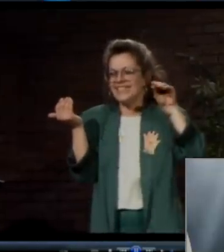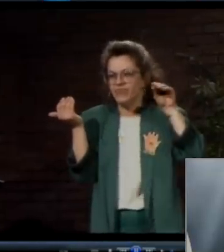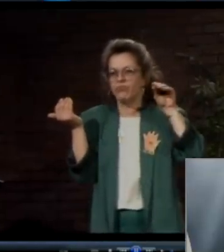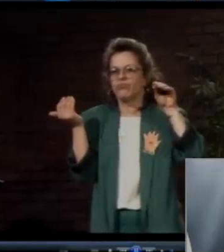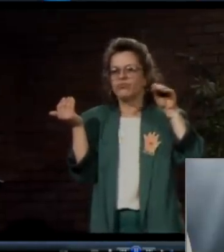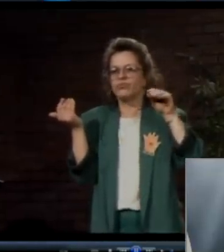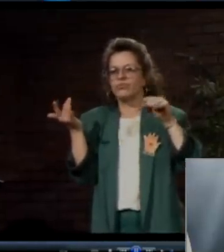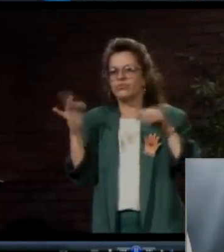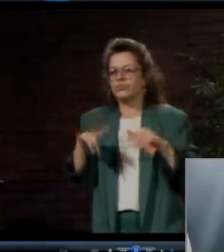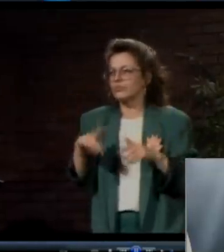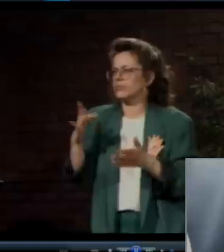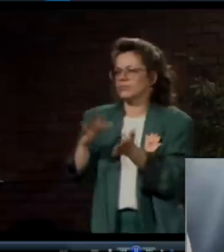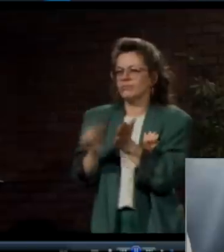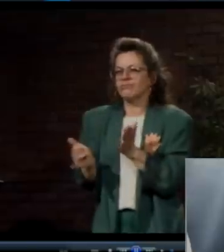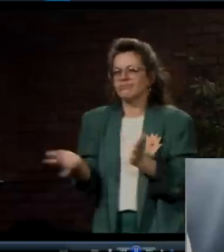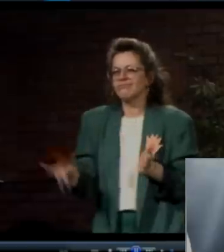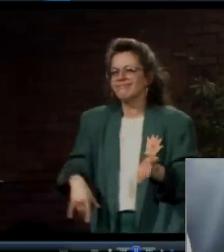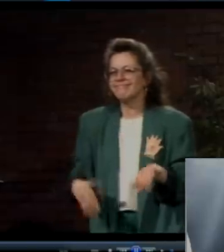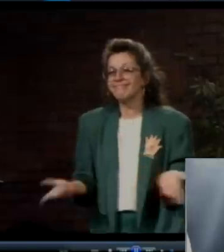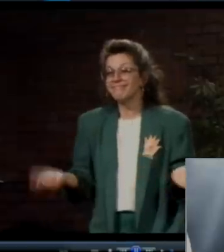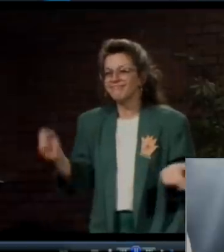and what the person really said was 15.